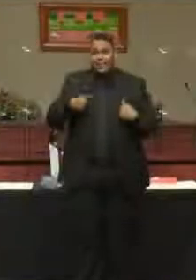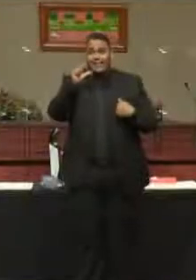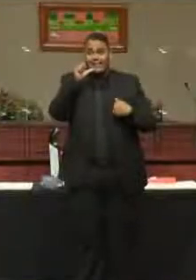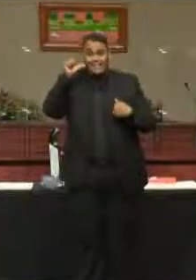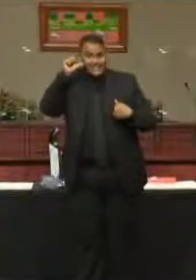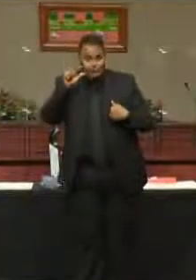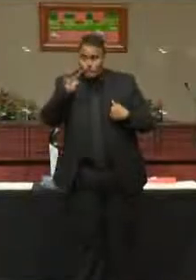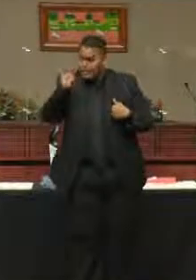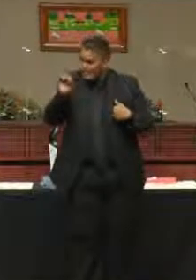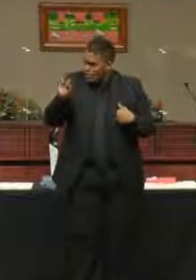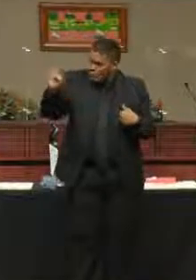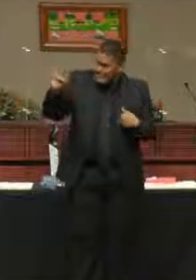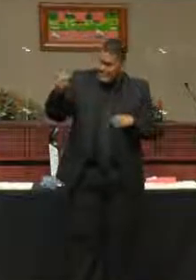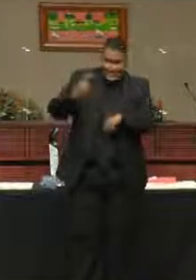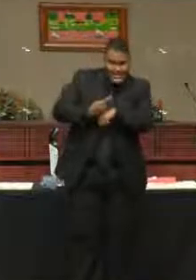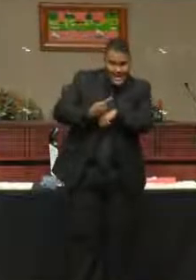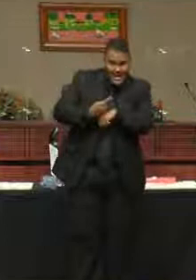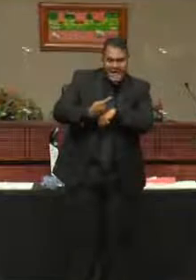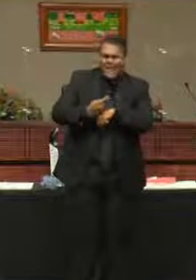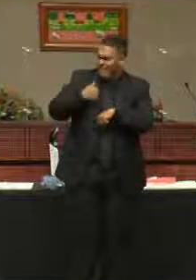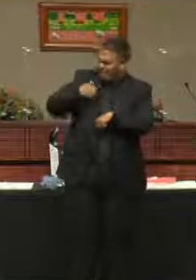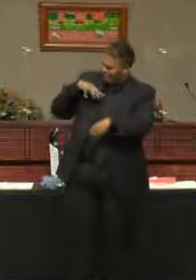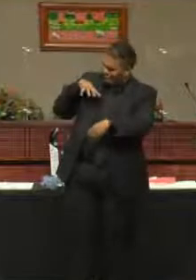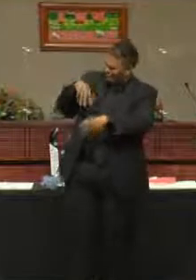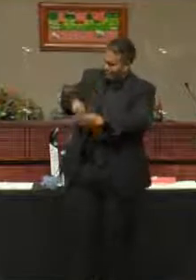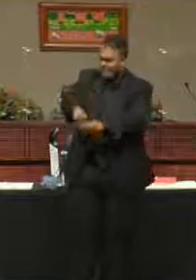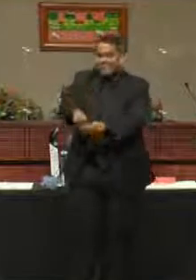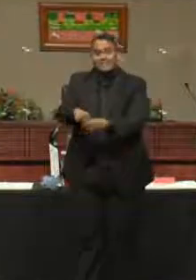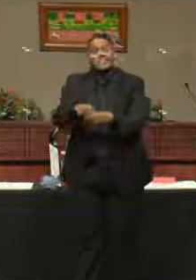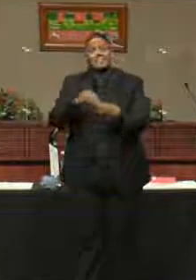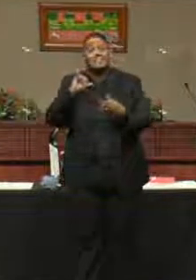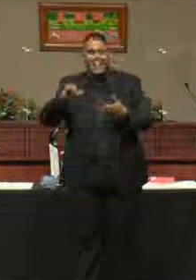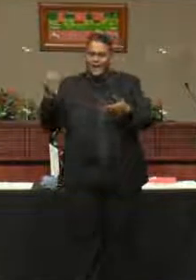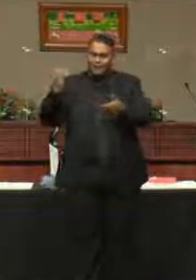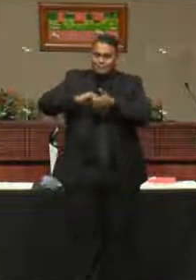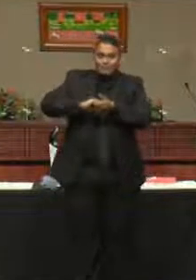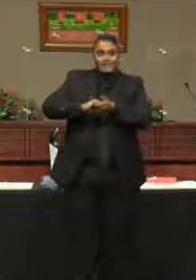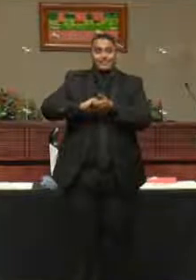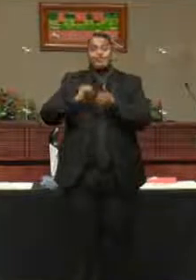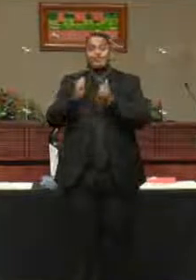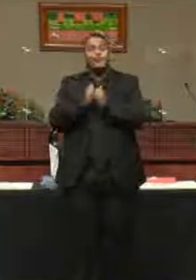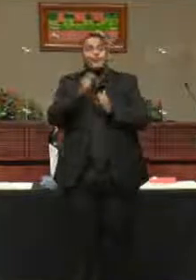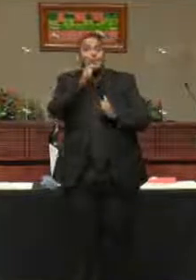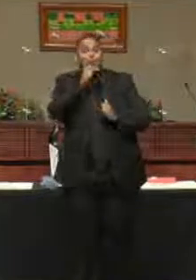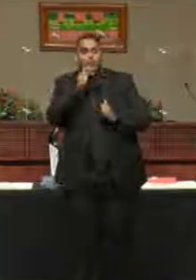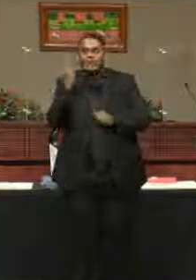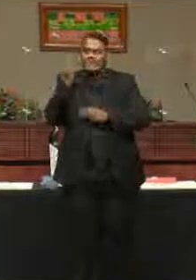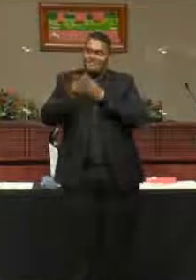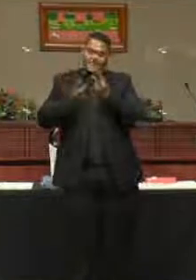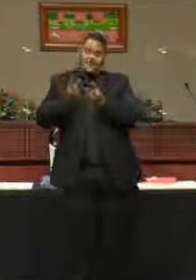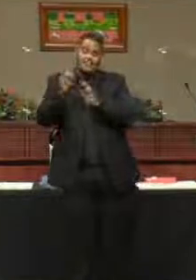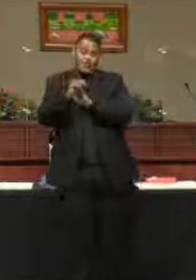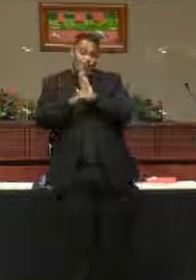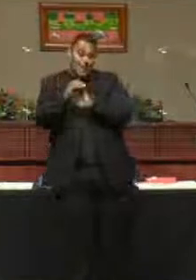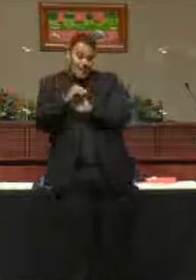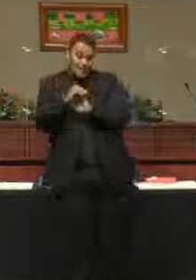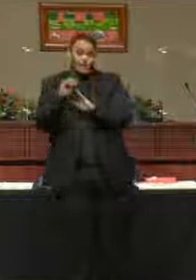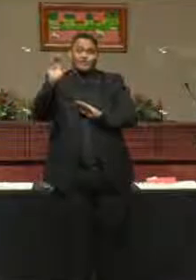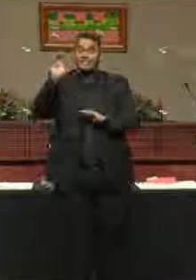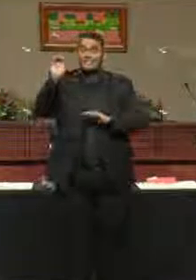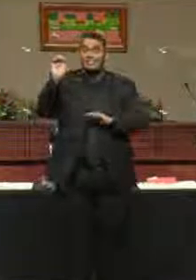happened. It was a partnership with Visit Orlando. We do have the CEO and president of Visit Orlando